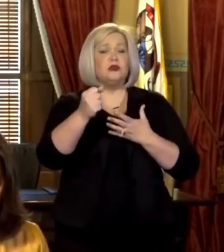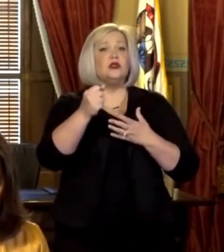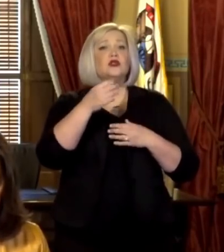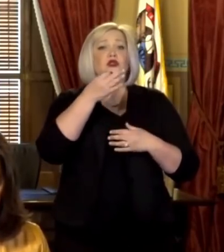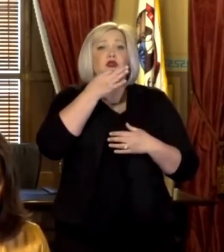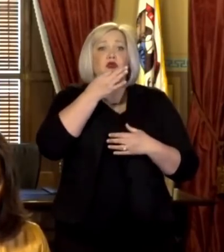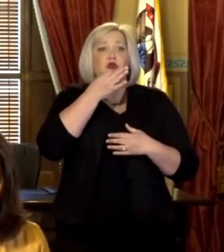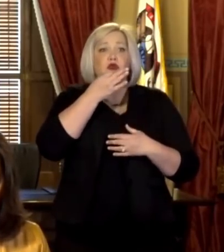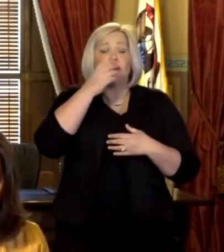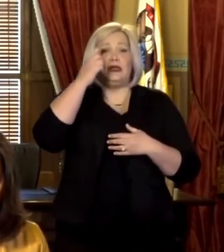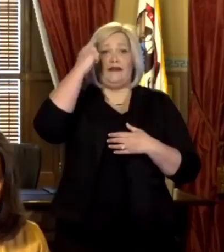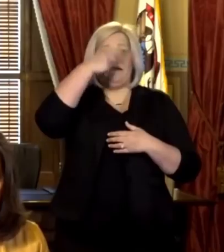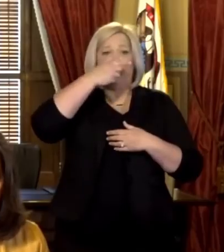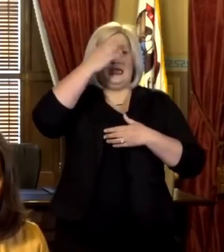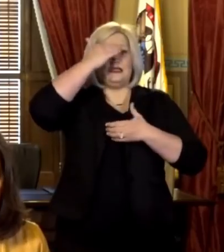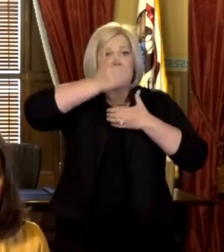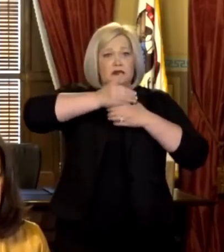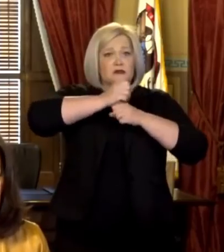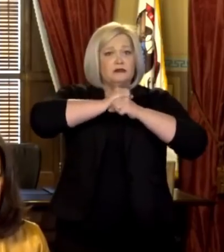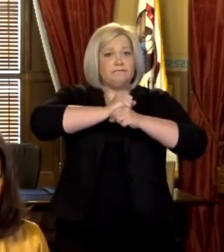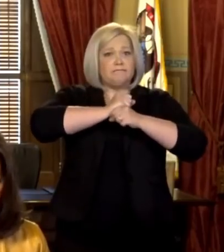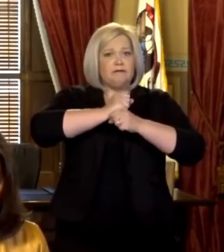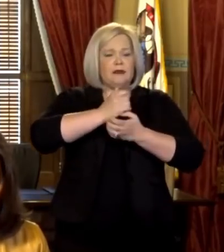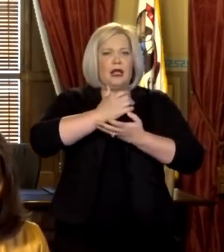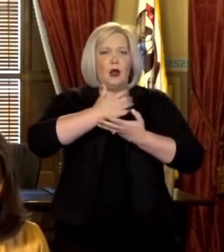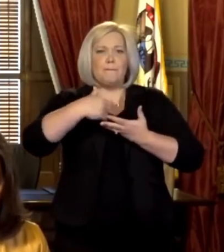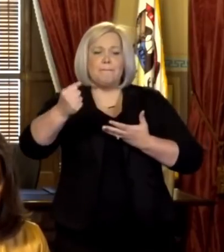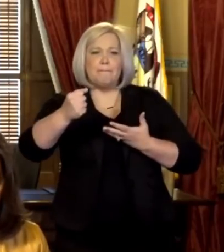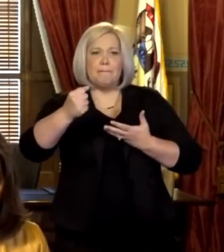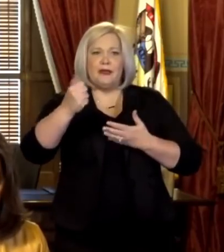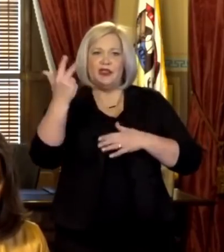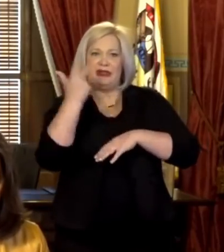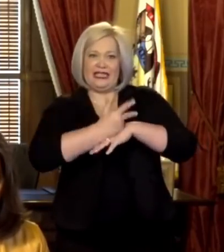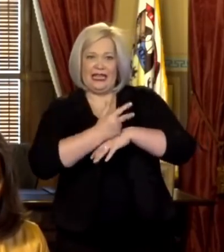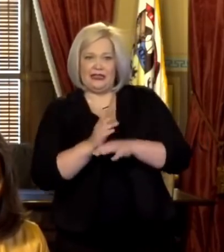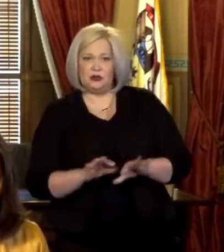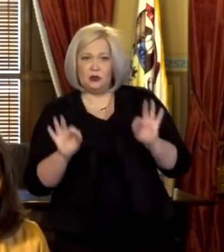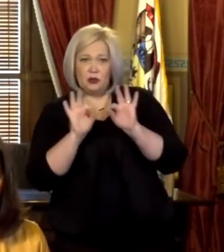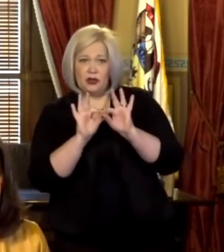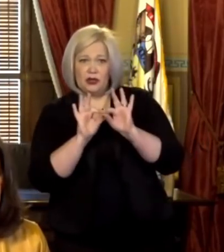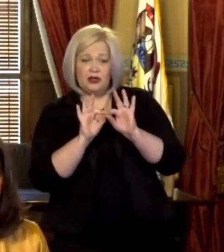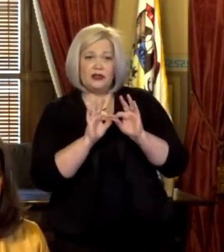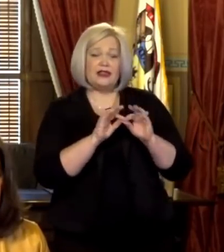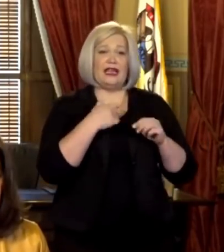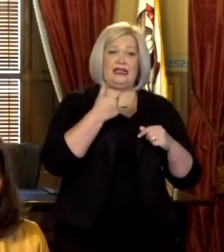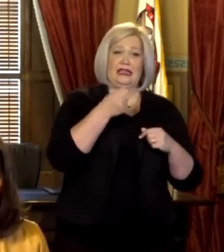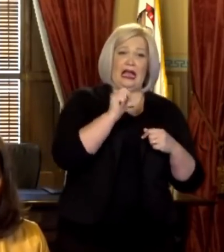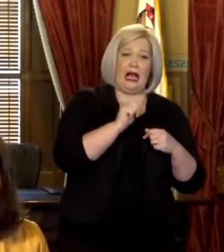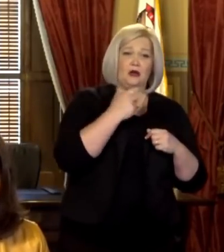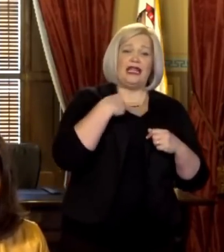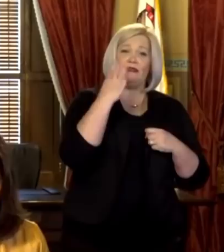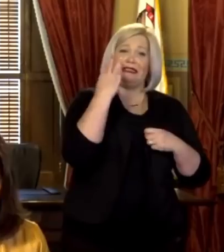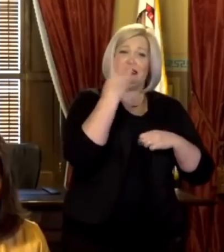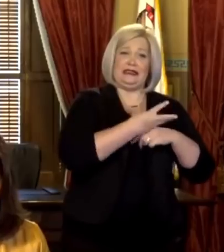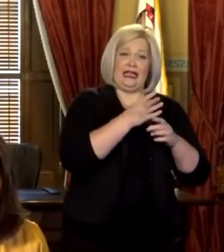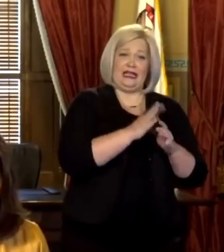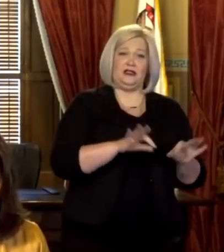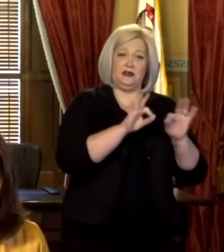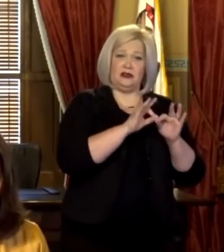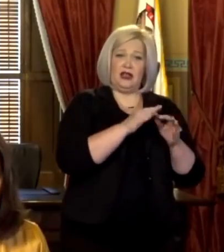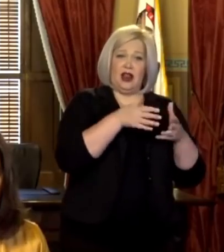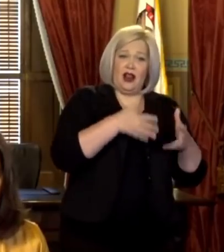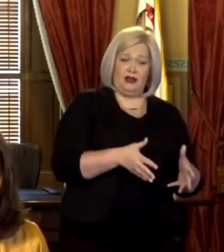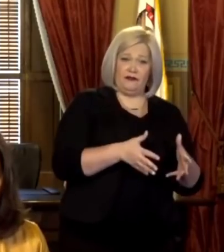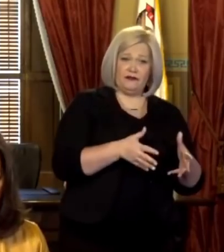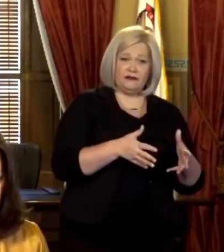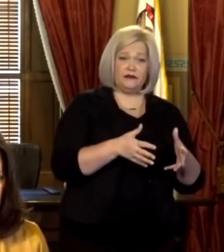shields run out, and less than 6 days until surgical gowns run out. Now, this data does not include private donations